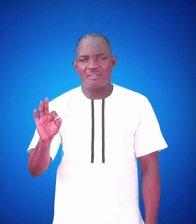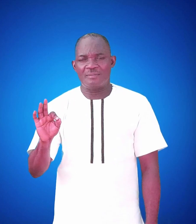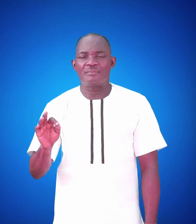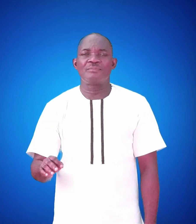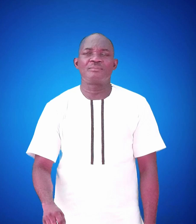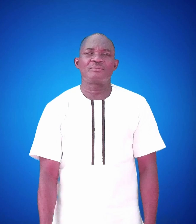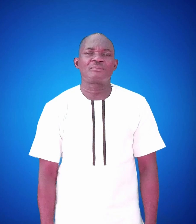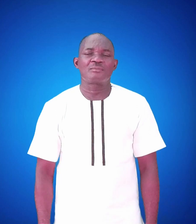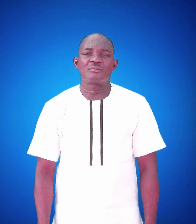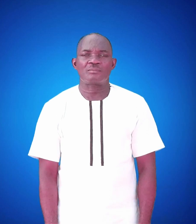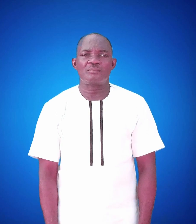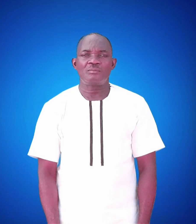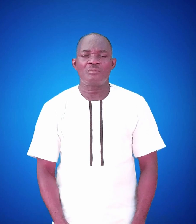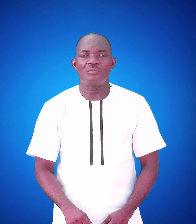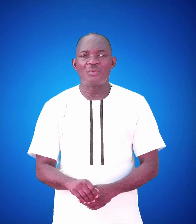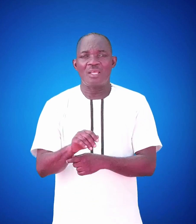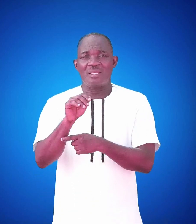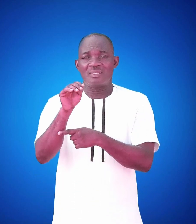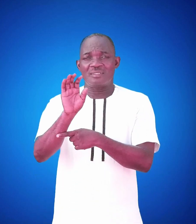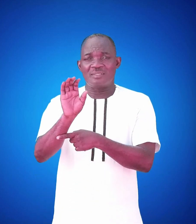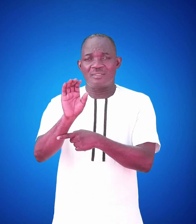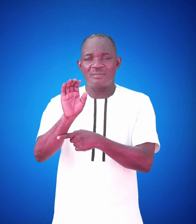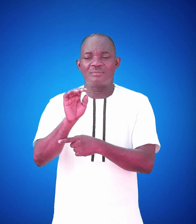399. C.